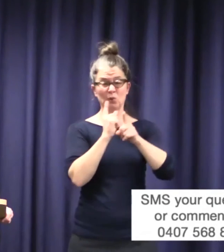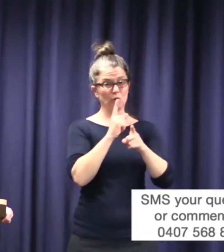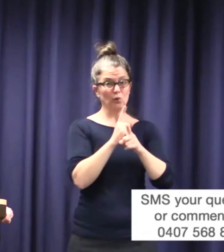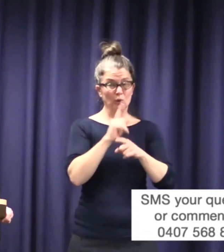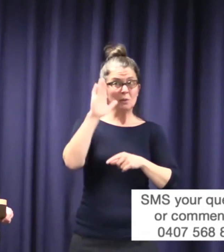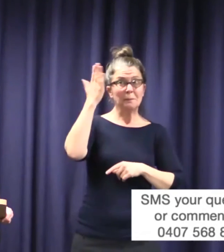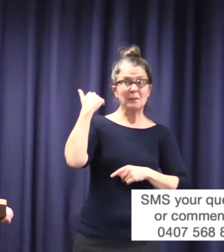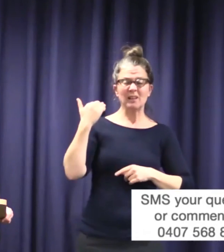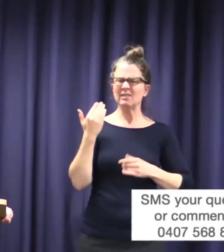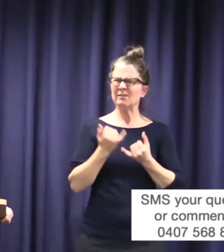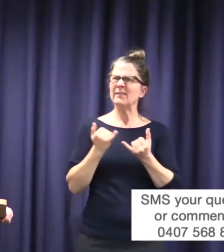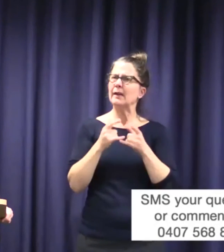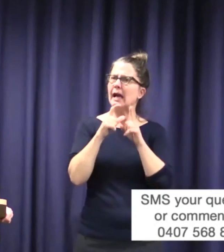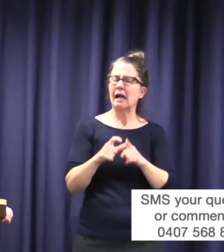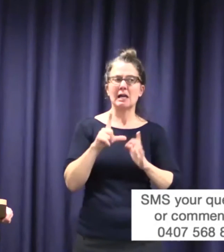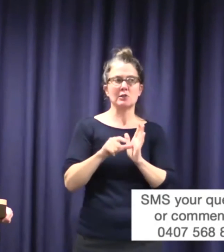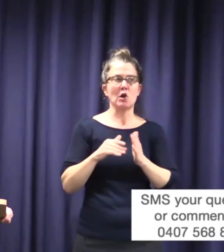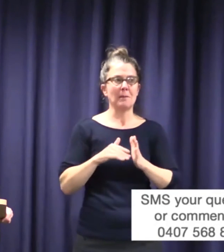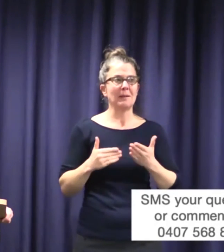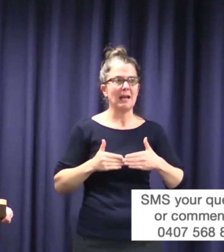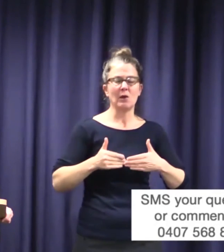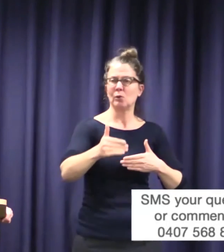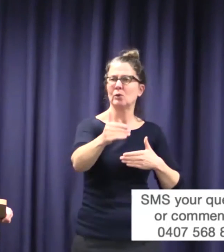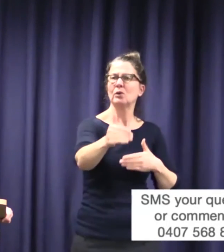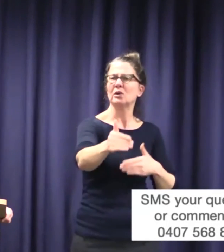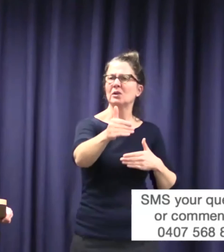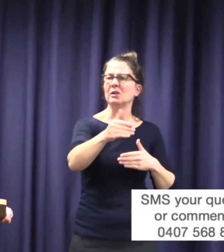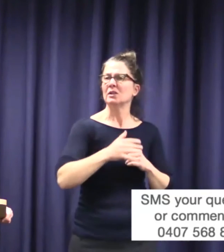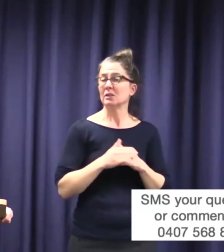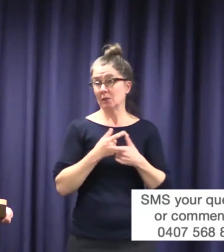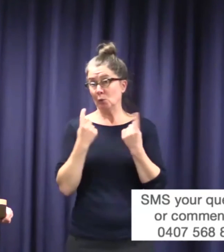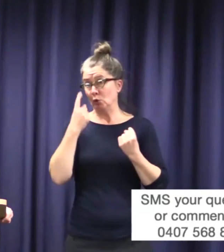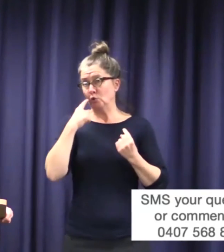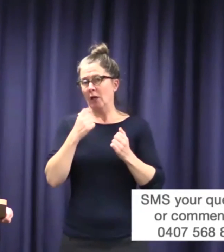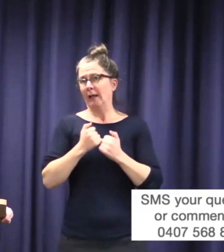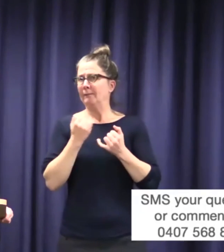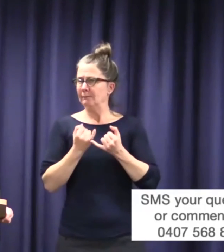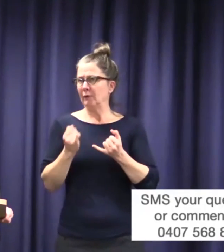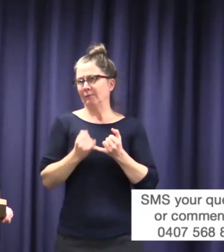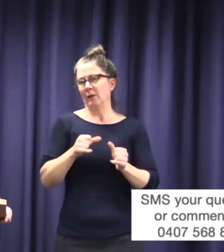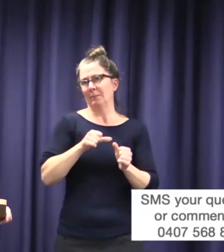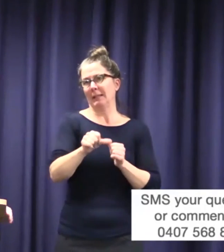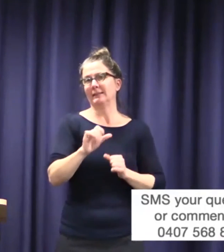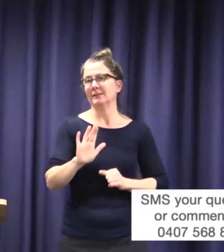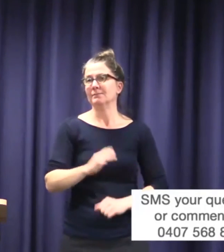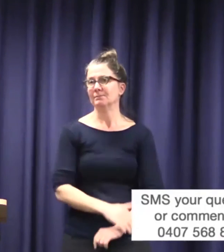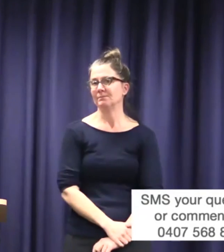difficult time for everybody. So we will do our very best.